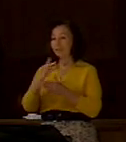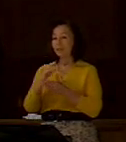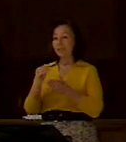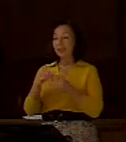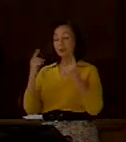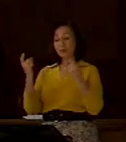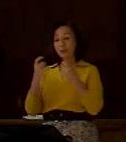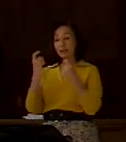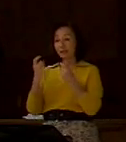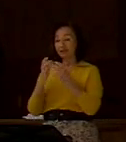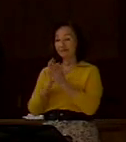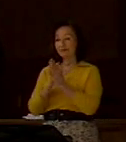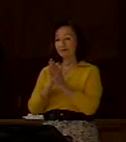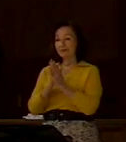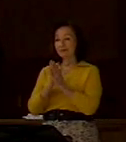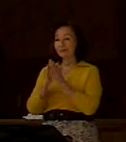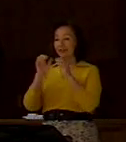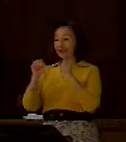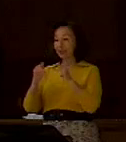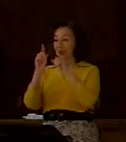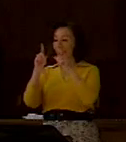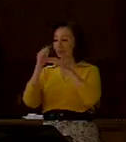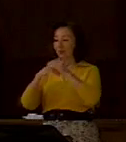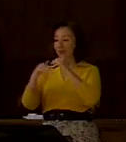sin, can you go to heaven?